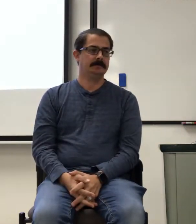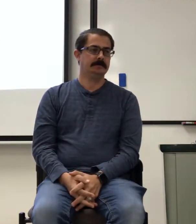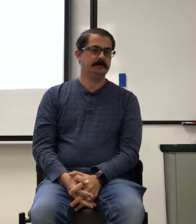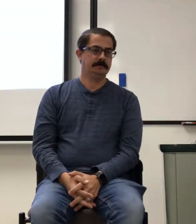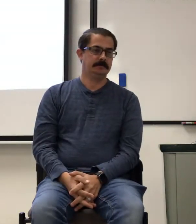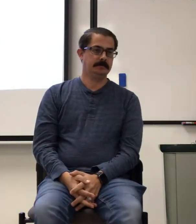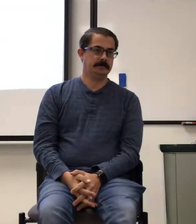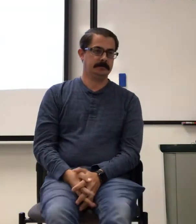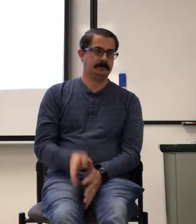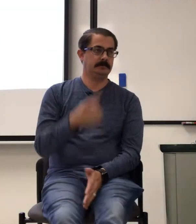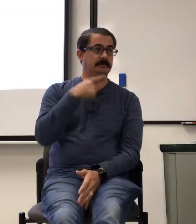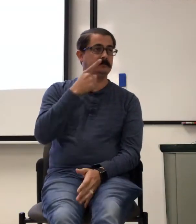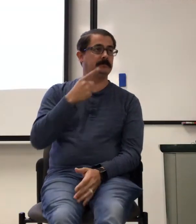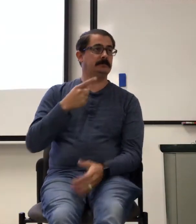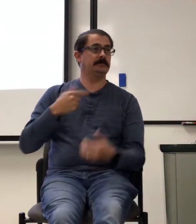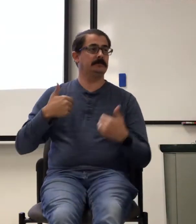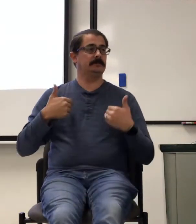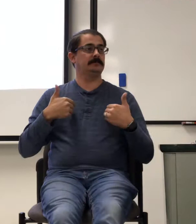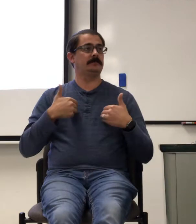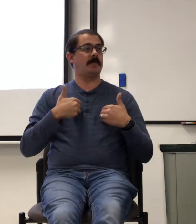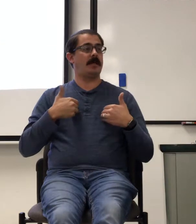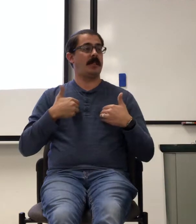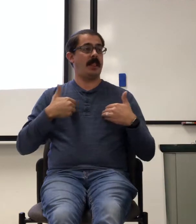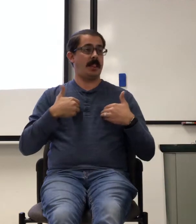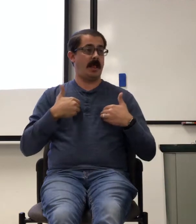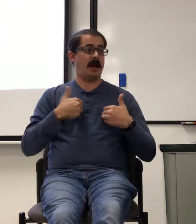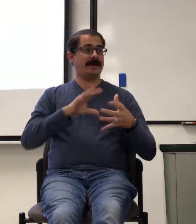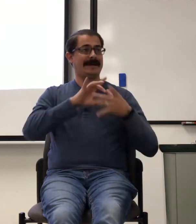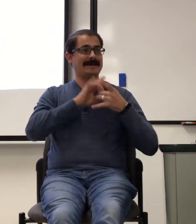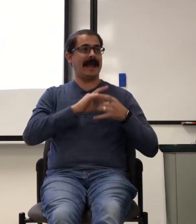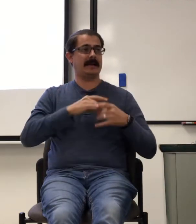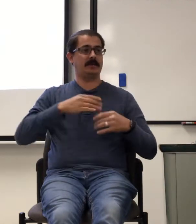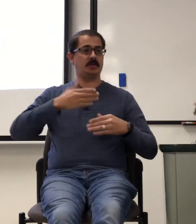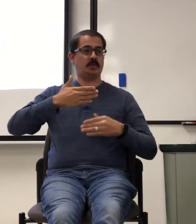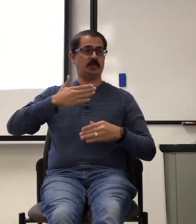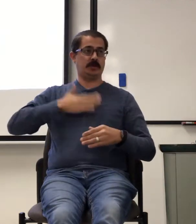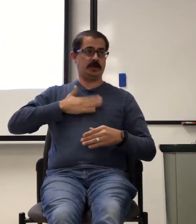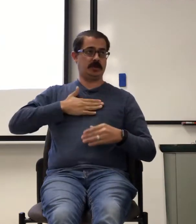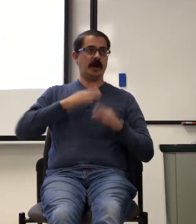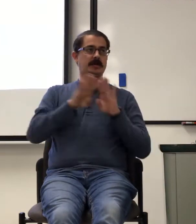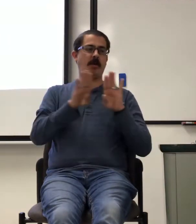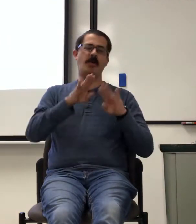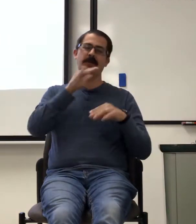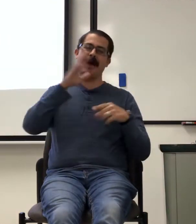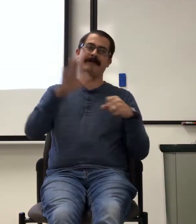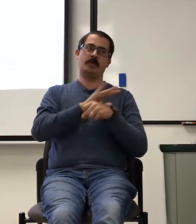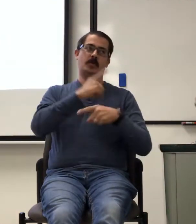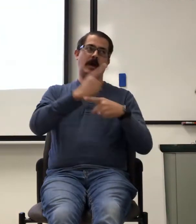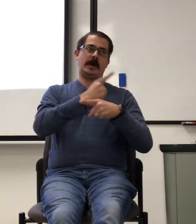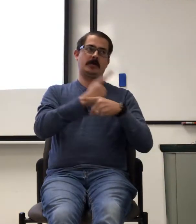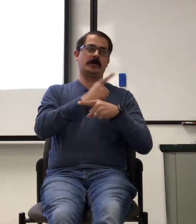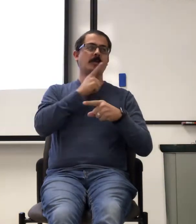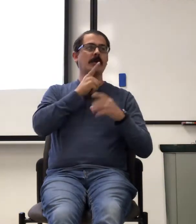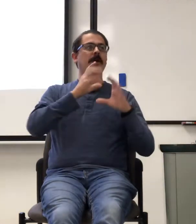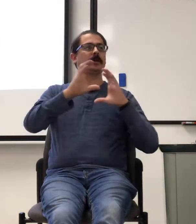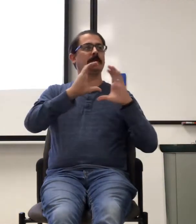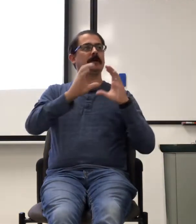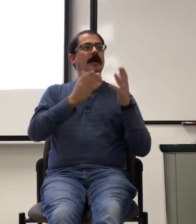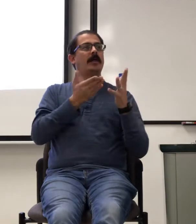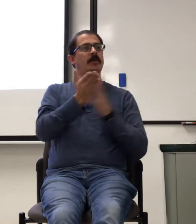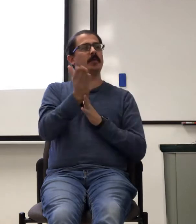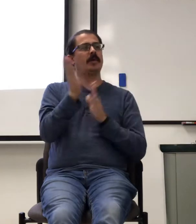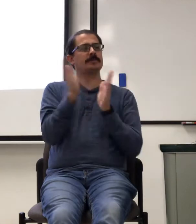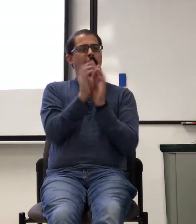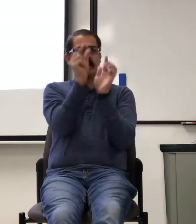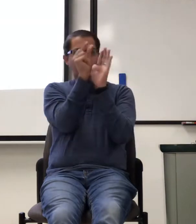Now, I had said earlier that the lung wall stuck to the chest wall, but that wasn't entirely accurate. They actually communicate to this tiny space